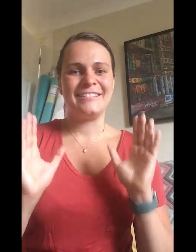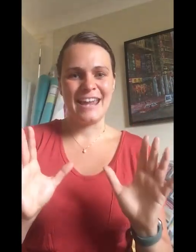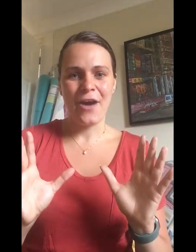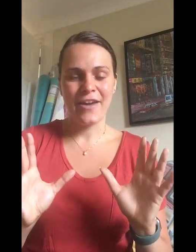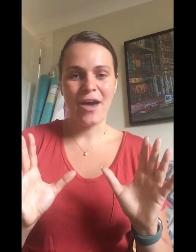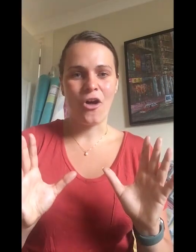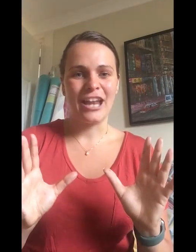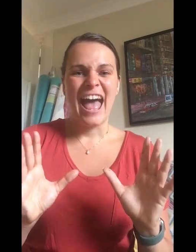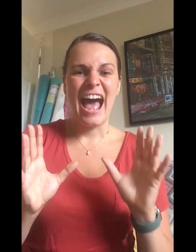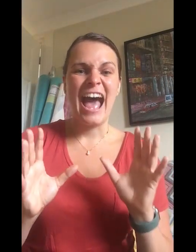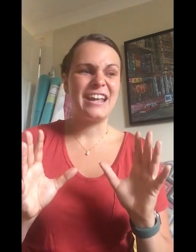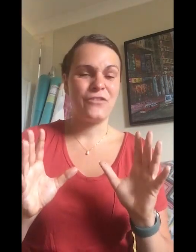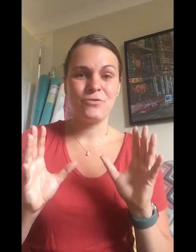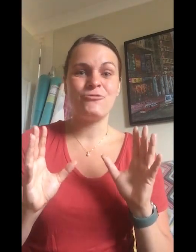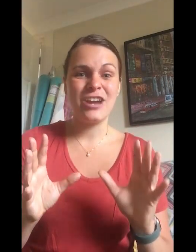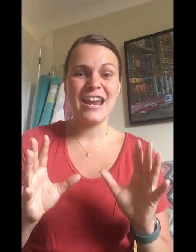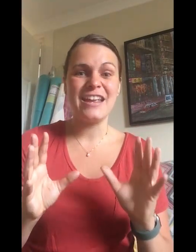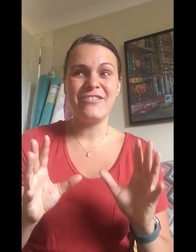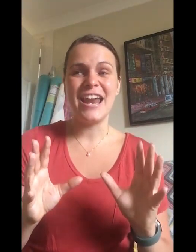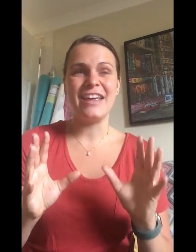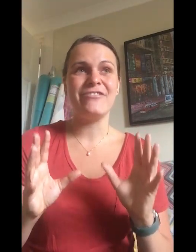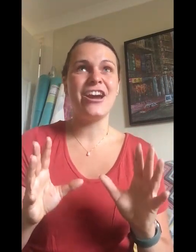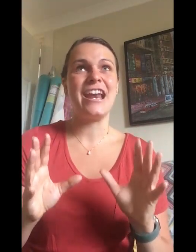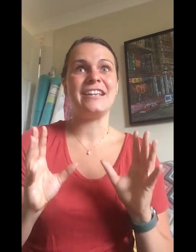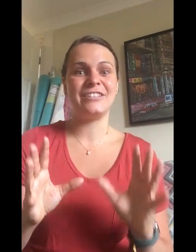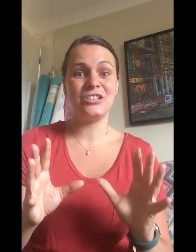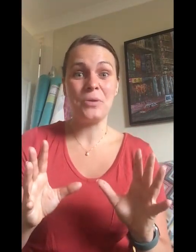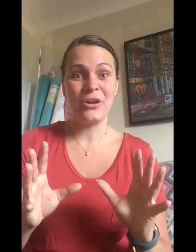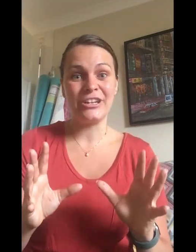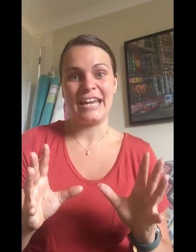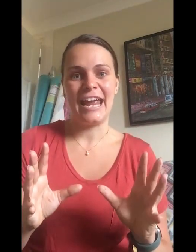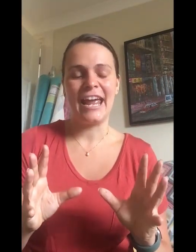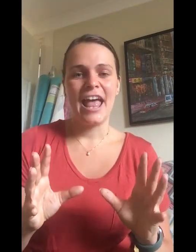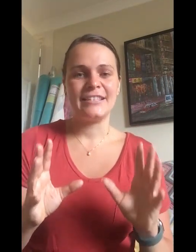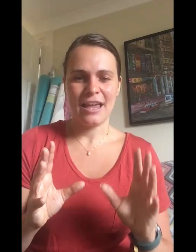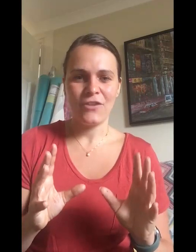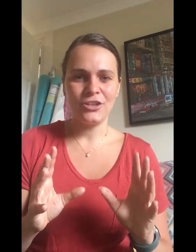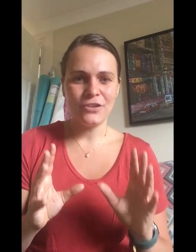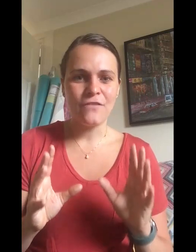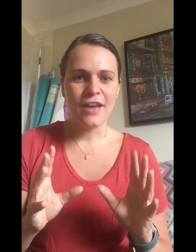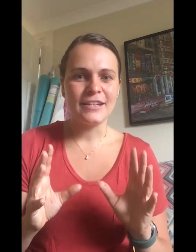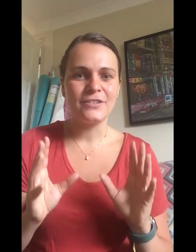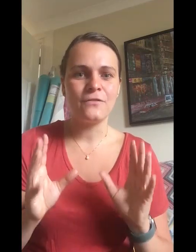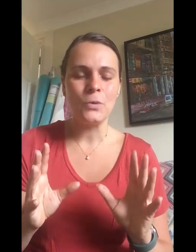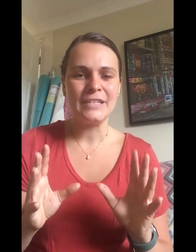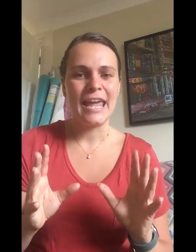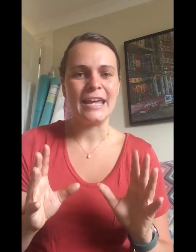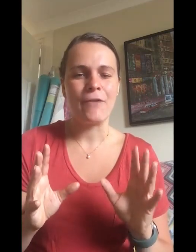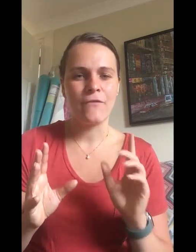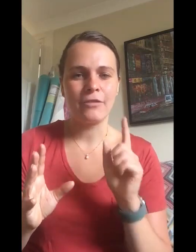how you get on. And if you're really, really, really super good at it, see if you can do 30 to 40 and figure out